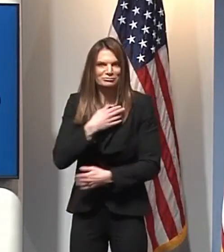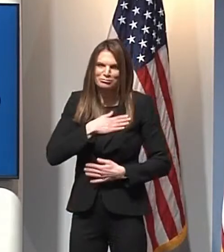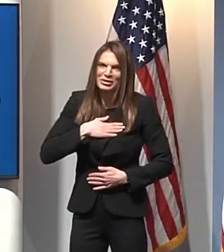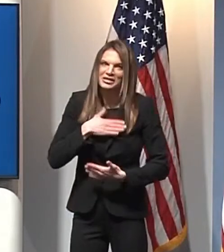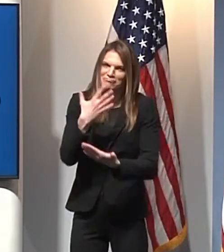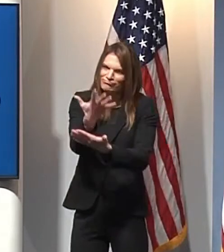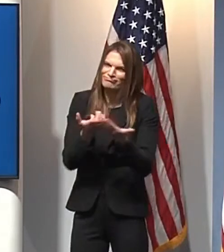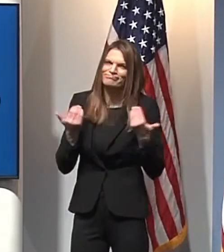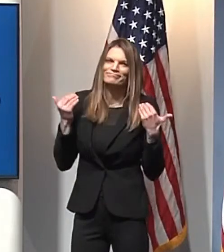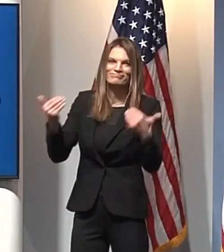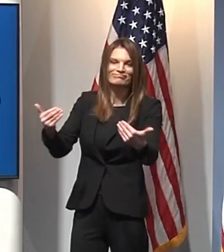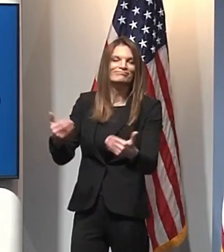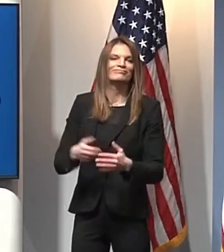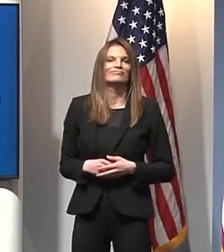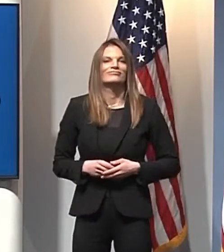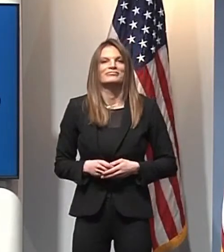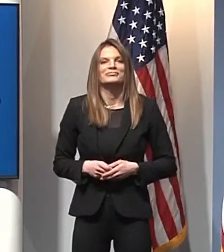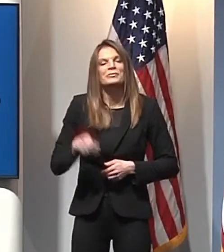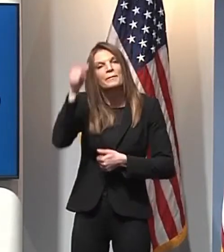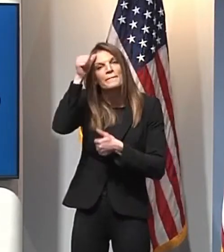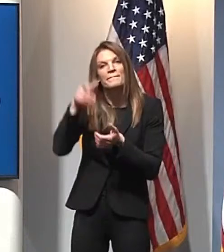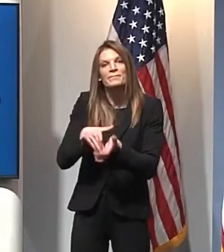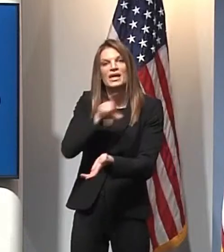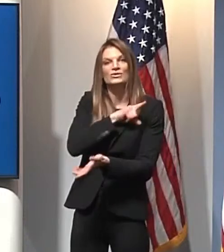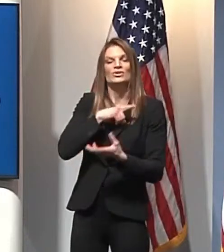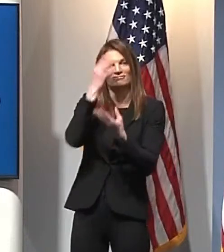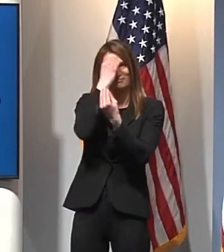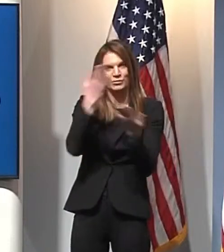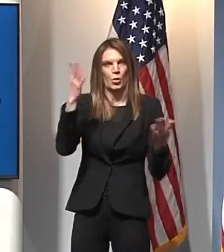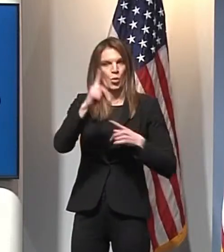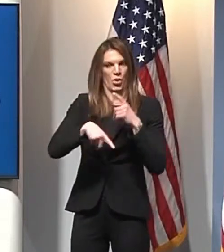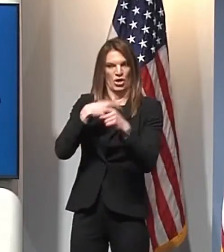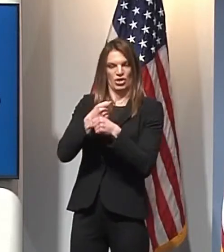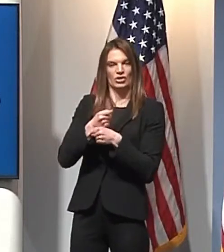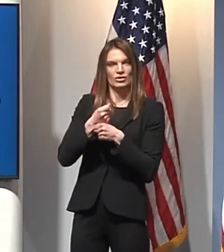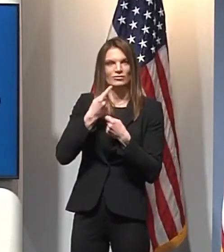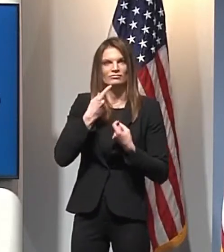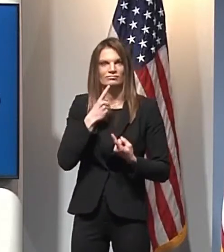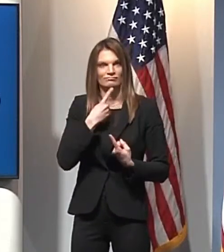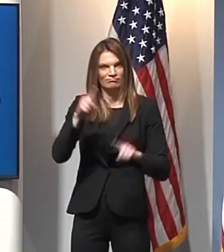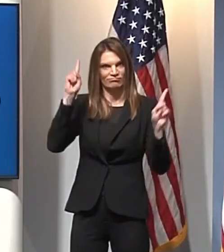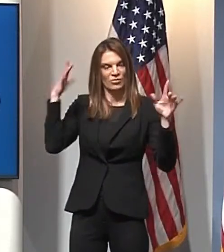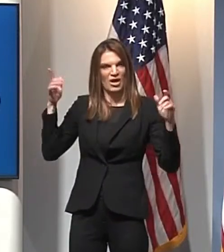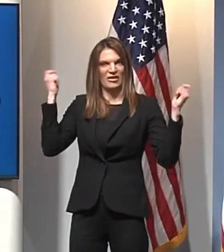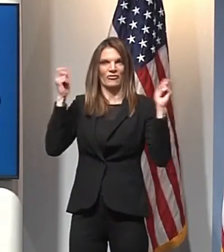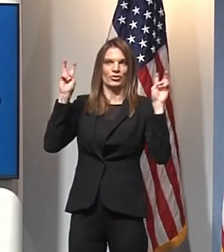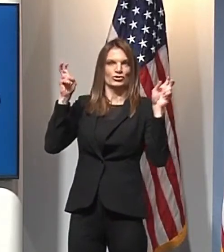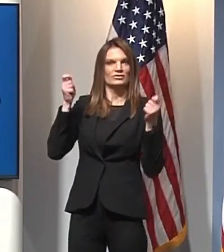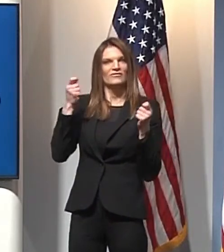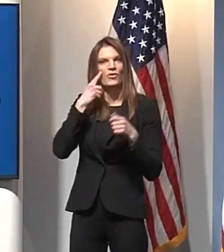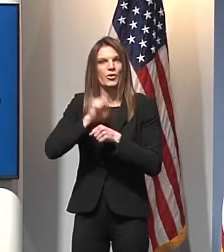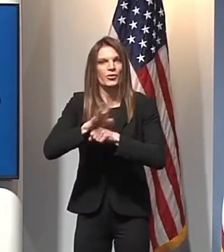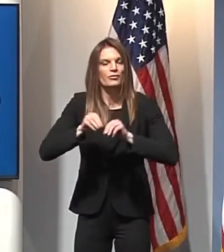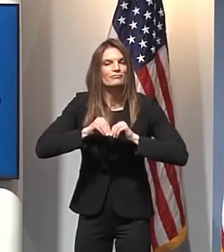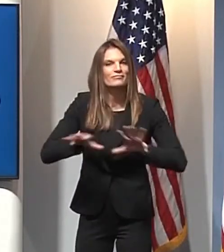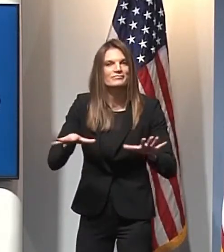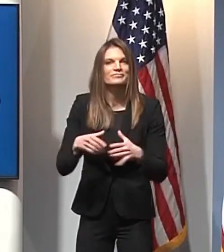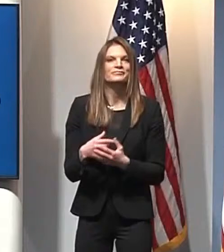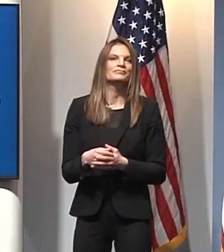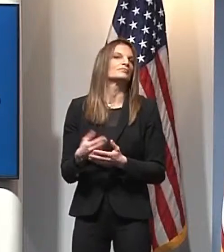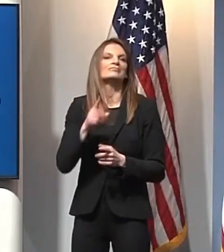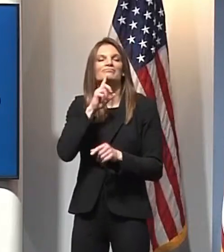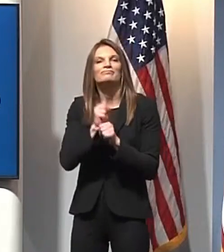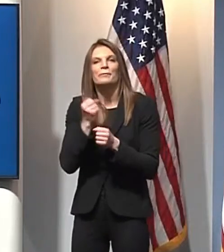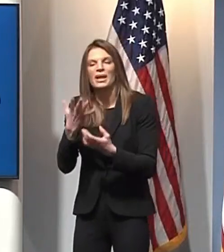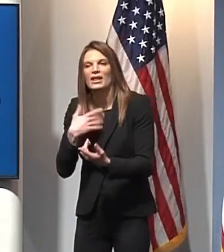this. I spoke to you last week on the one-year anniversary of COVID. We heard stories of Michiganders from across our state